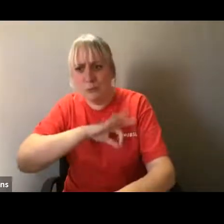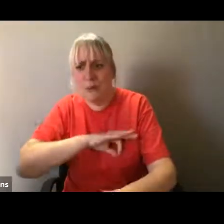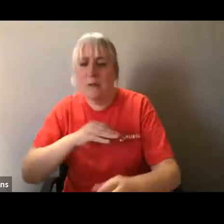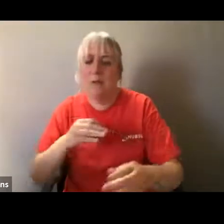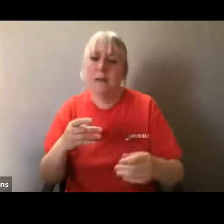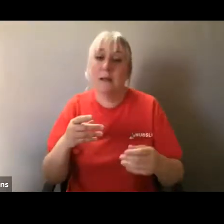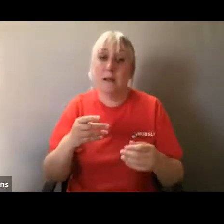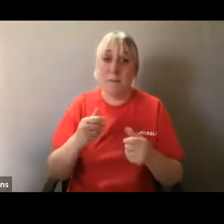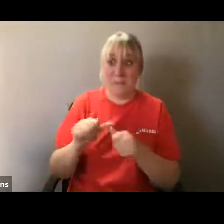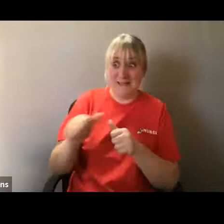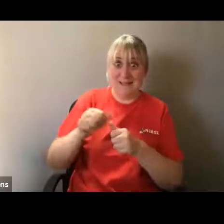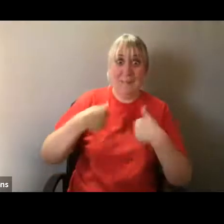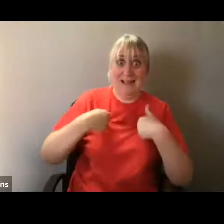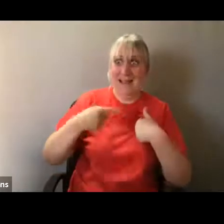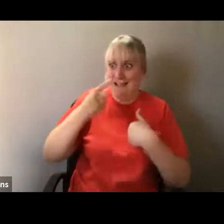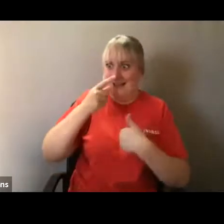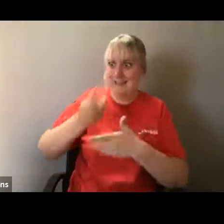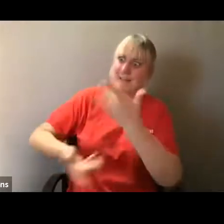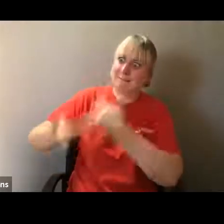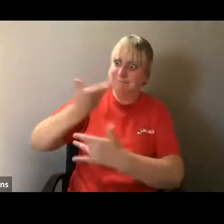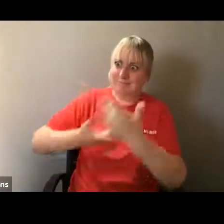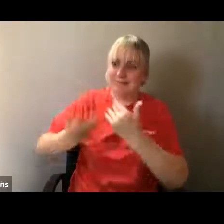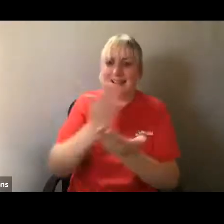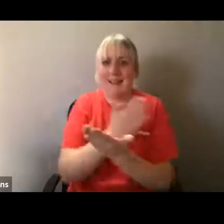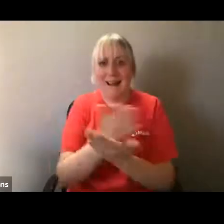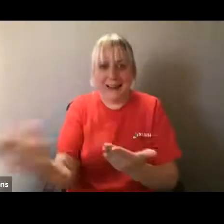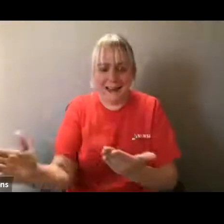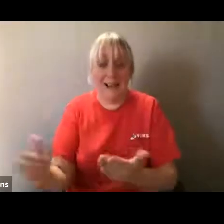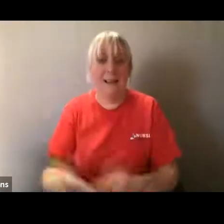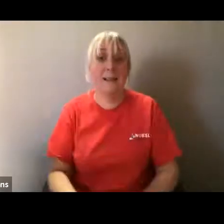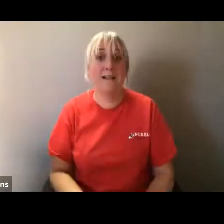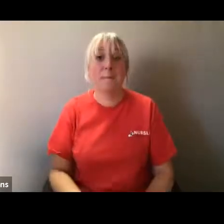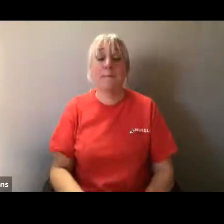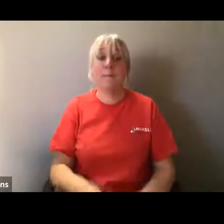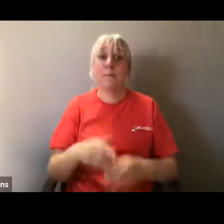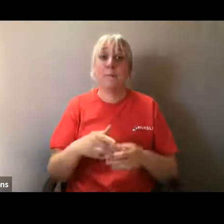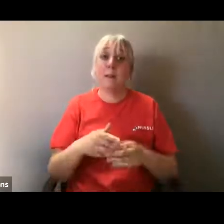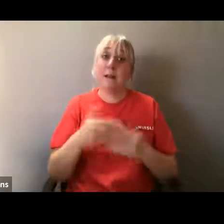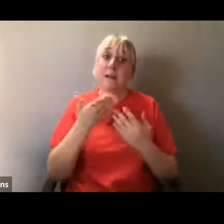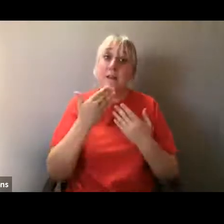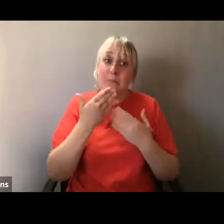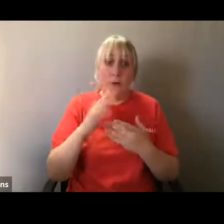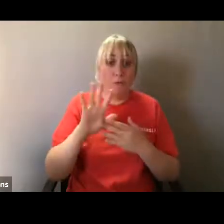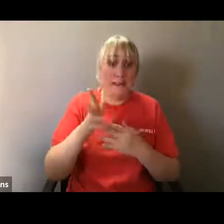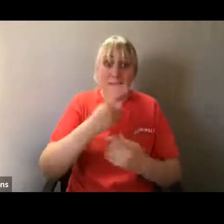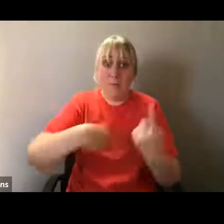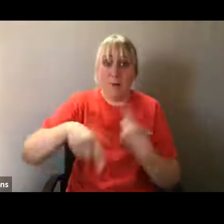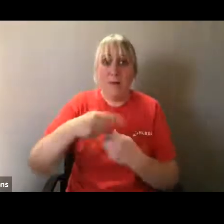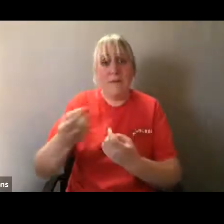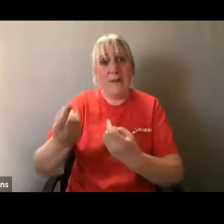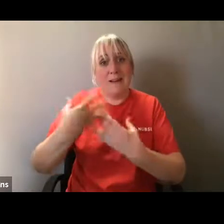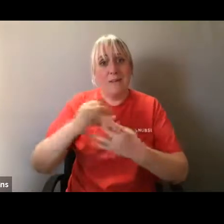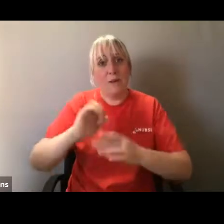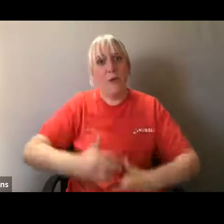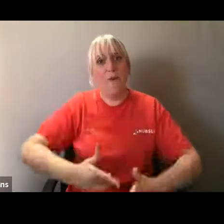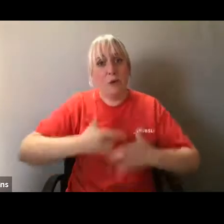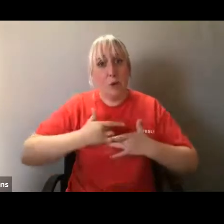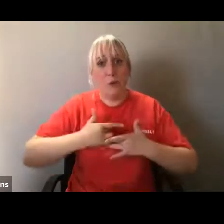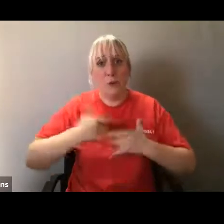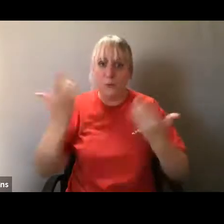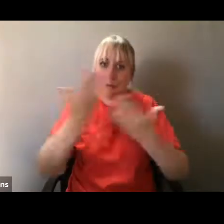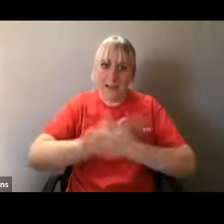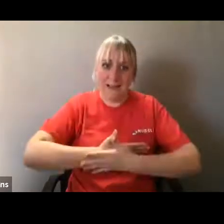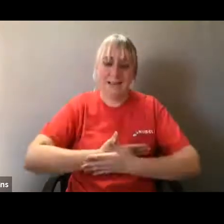thank all the speakers tonight for taking the time to consider these ideas and to give their views. As I state in the book,